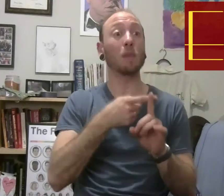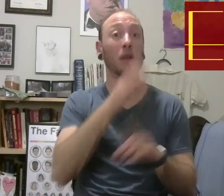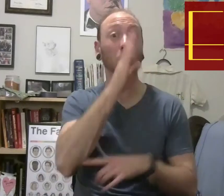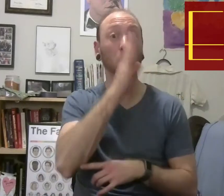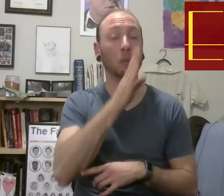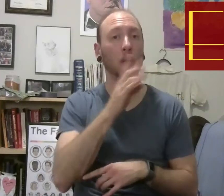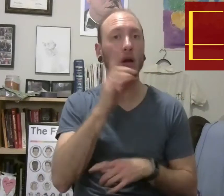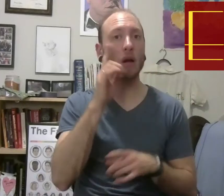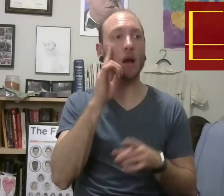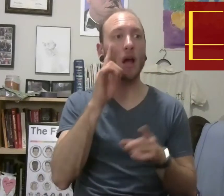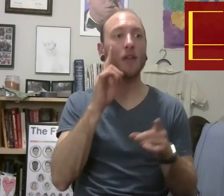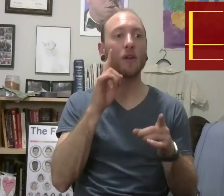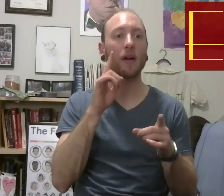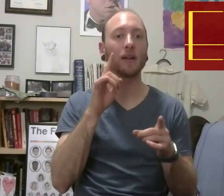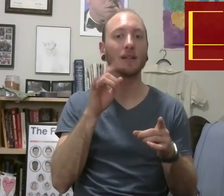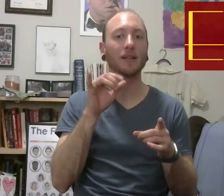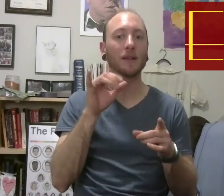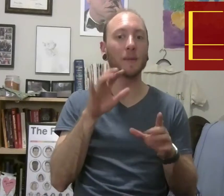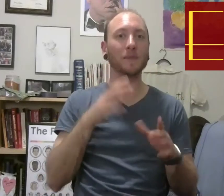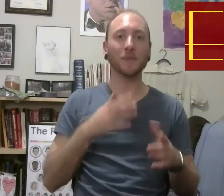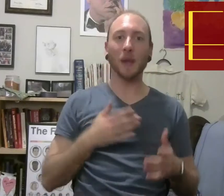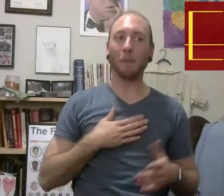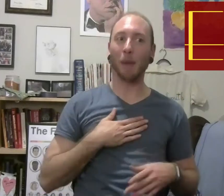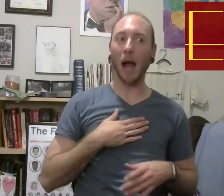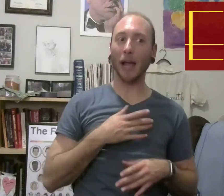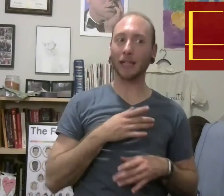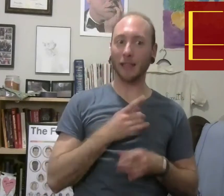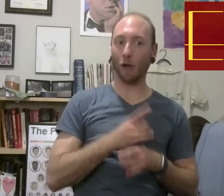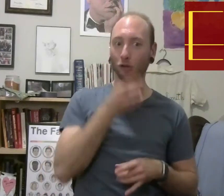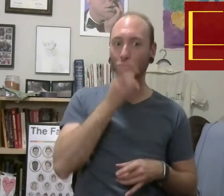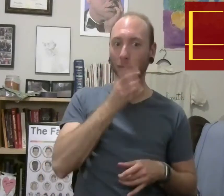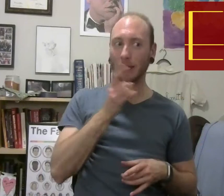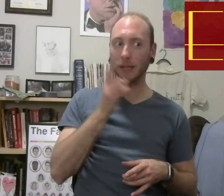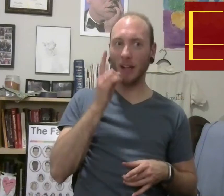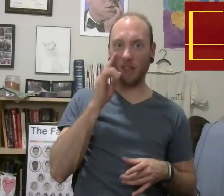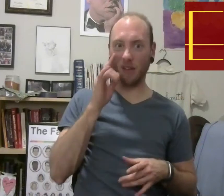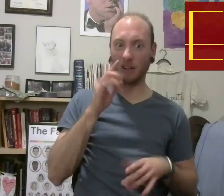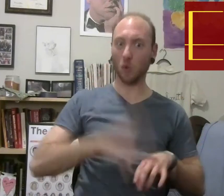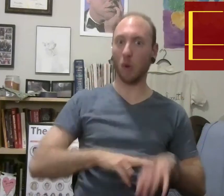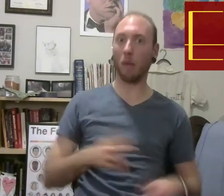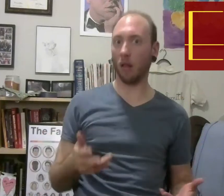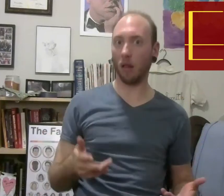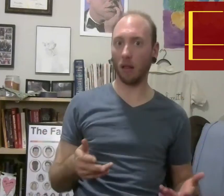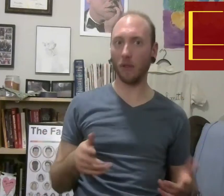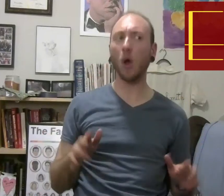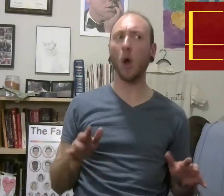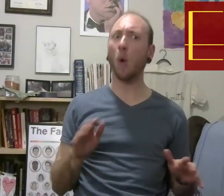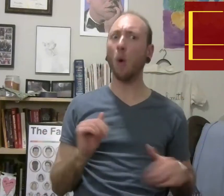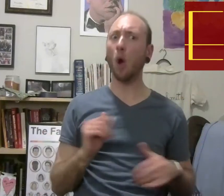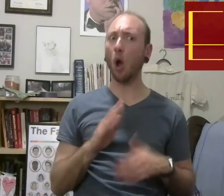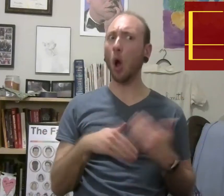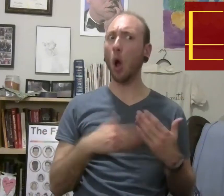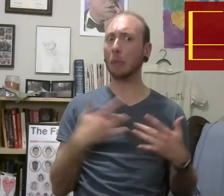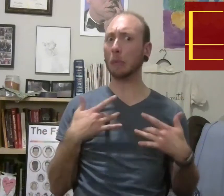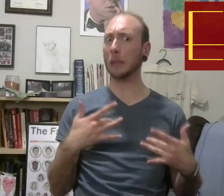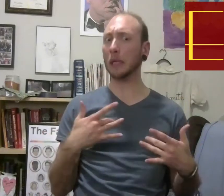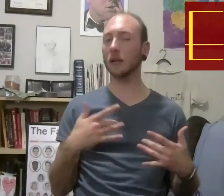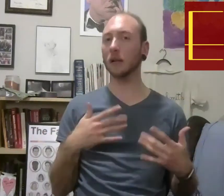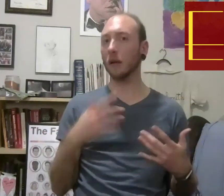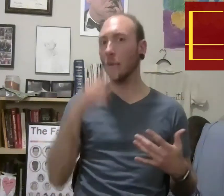alcohol worked. Like, I thought everyone had that experience. And I thought blacking out was normal. Like, I just thought the difference